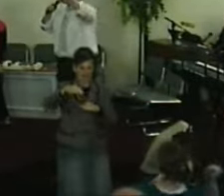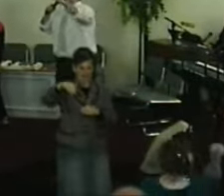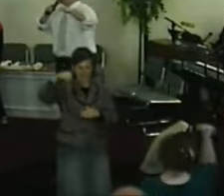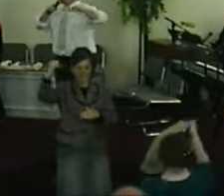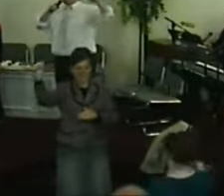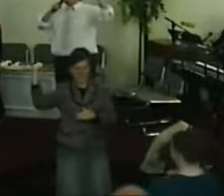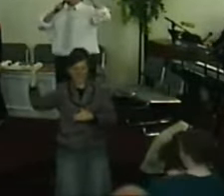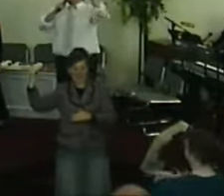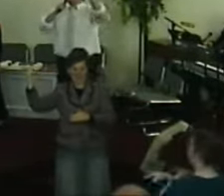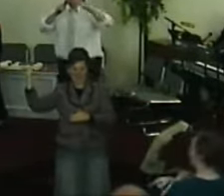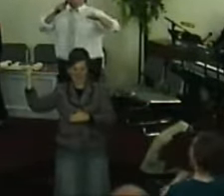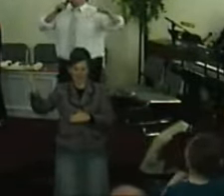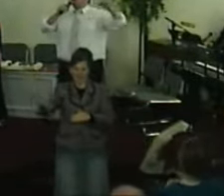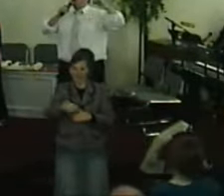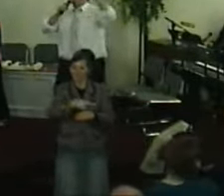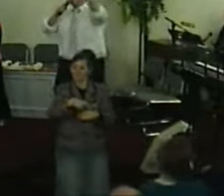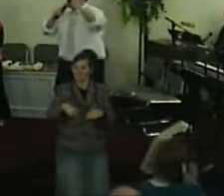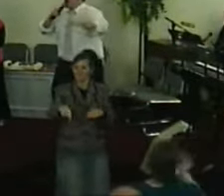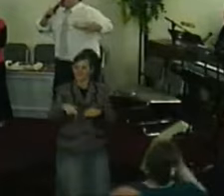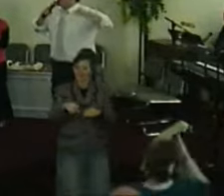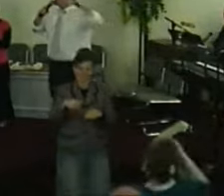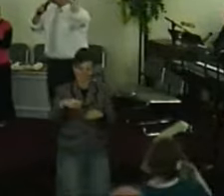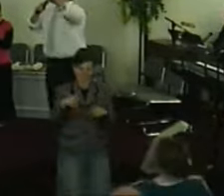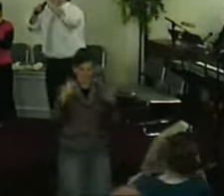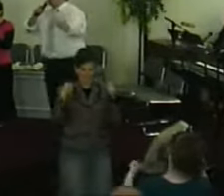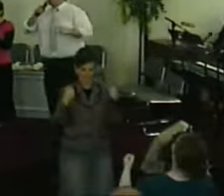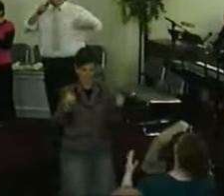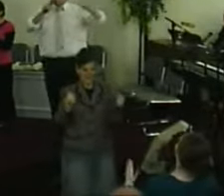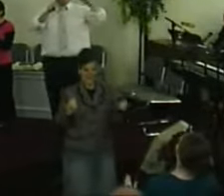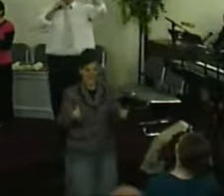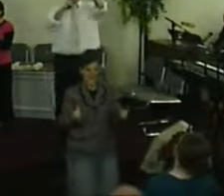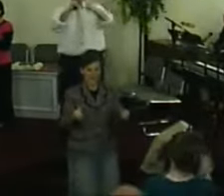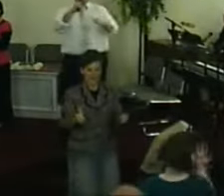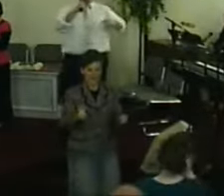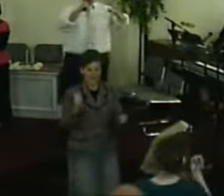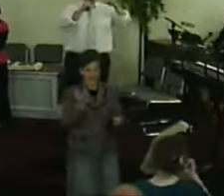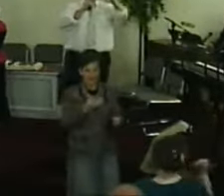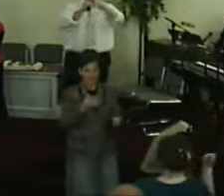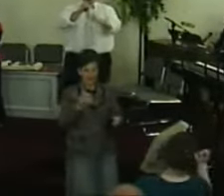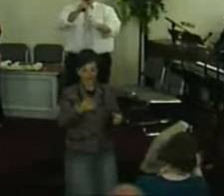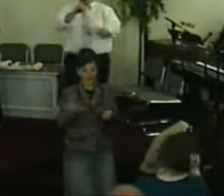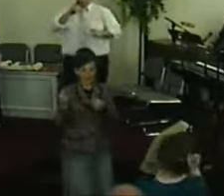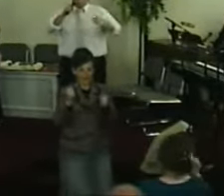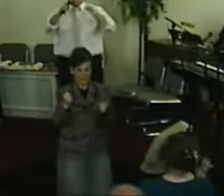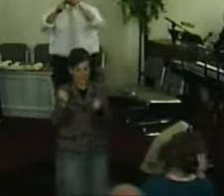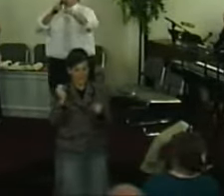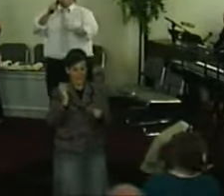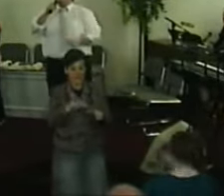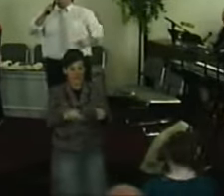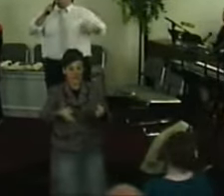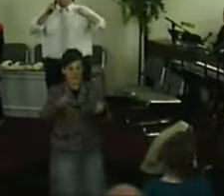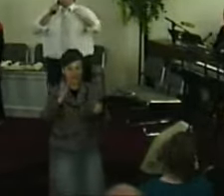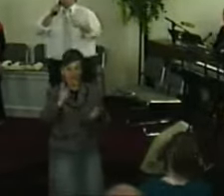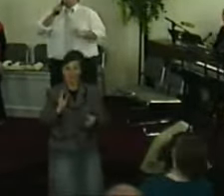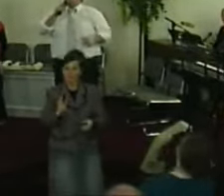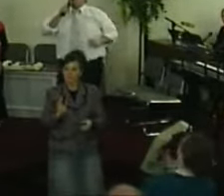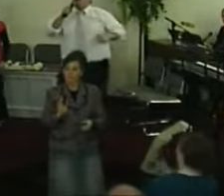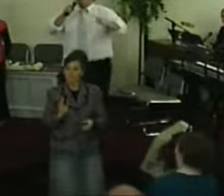other. Our God is healer. Awesome in power, our God. Oh, our